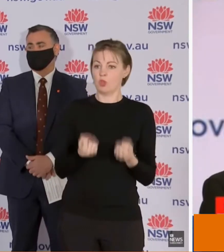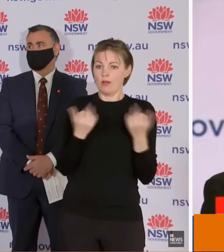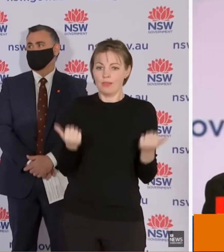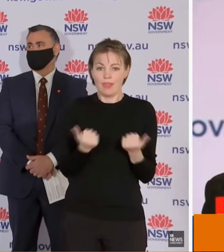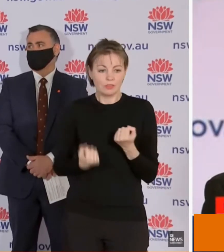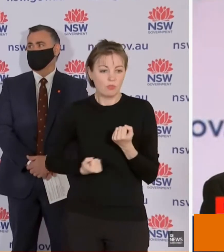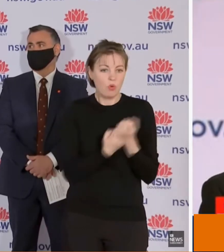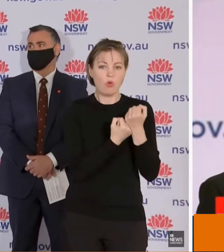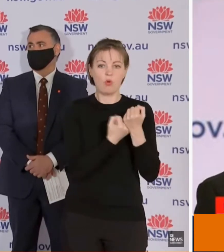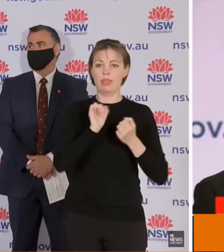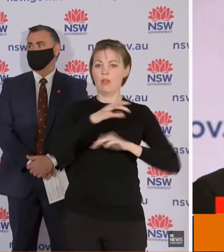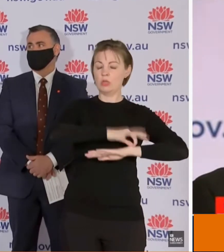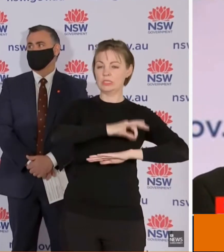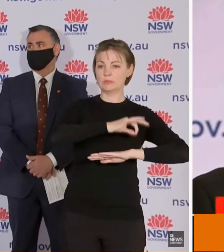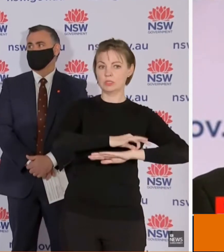looking to quit?